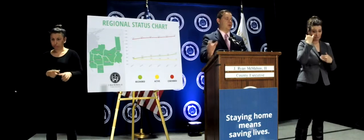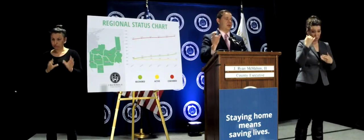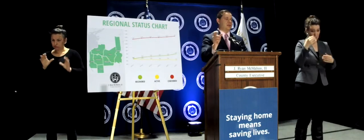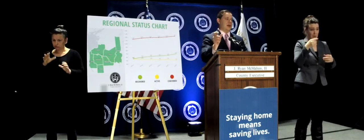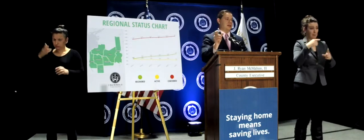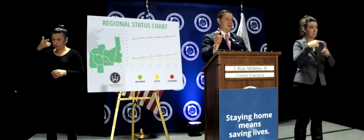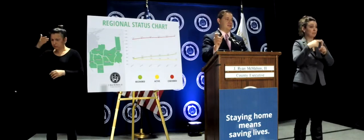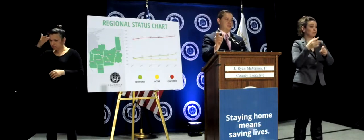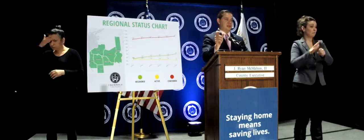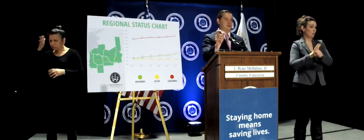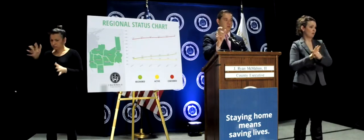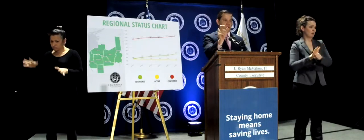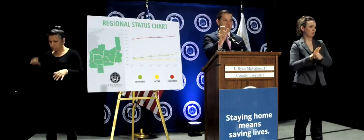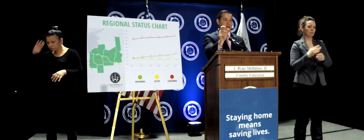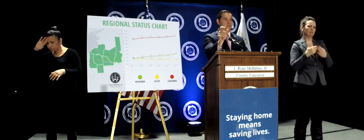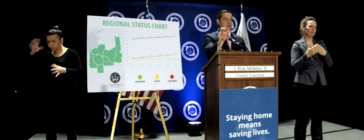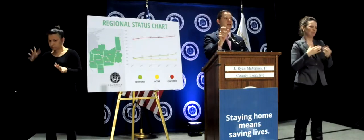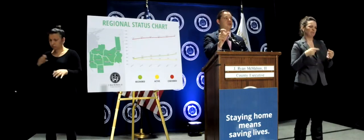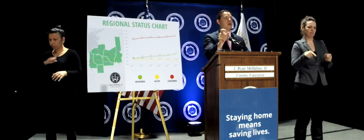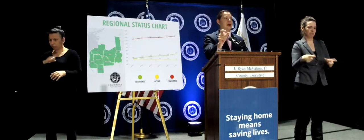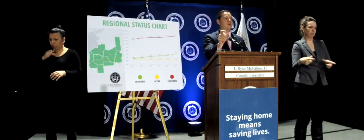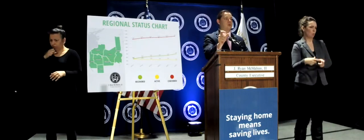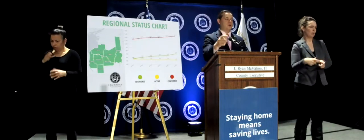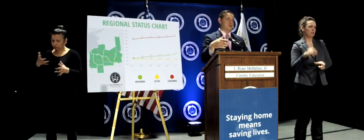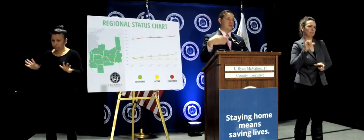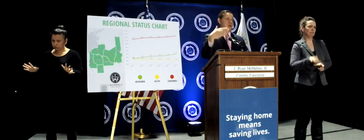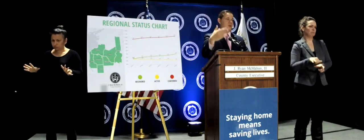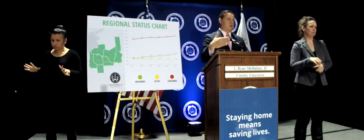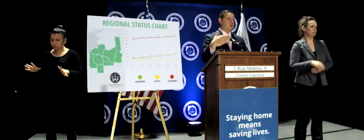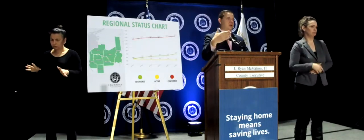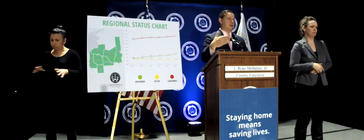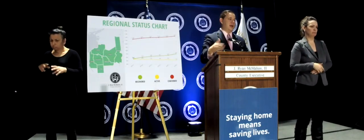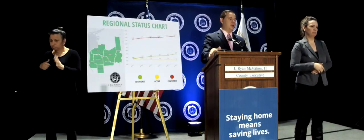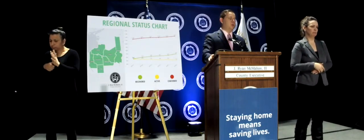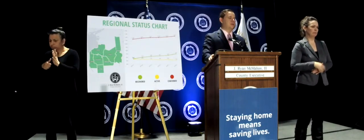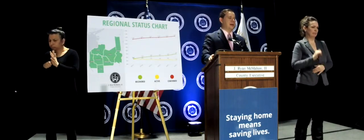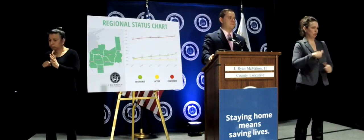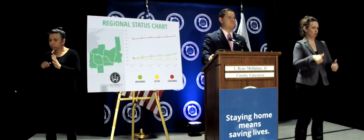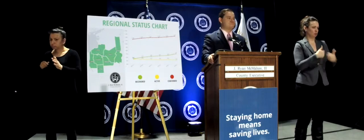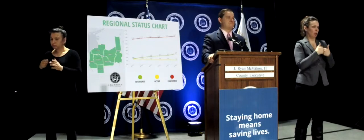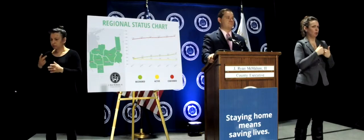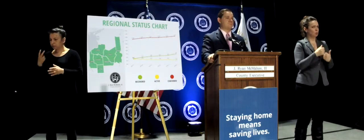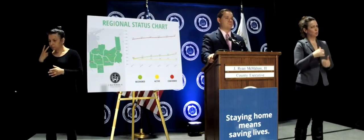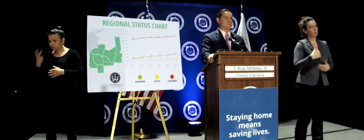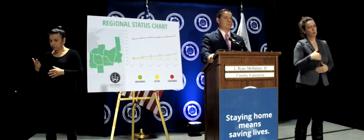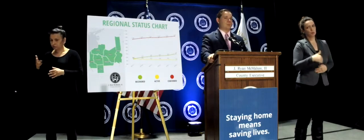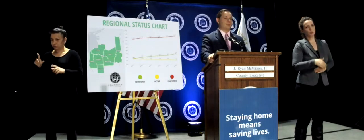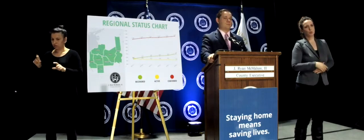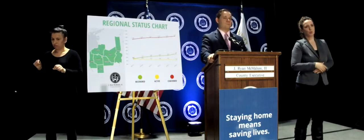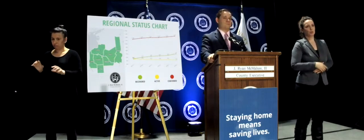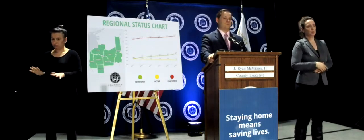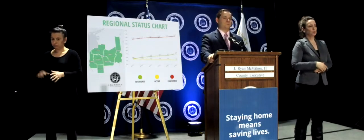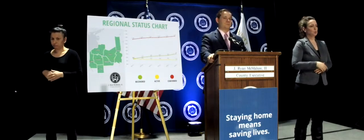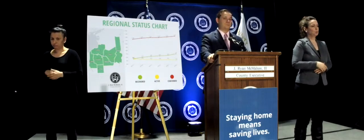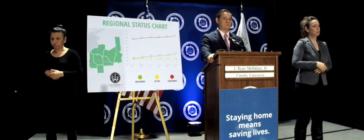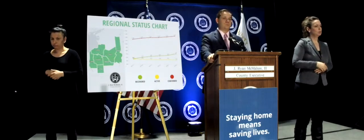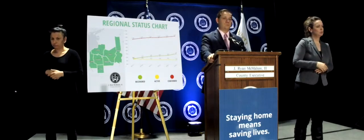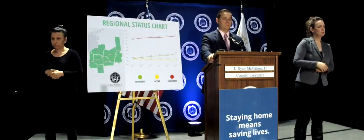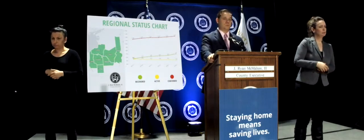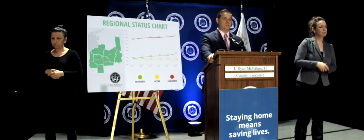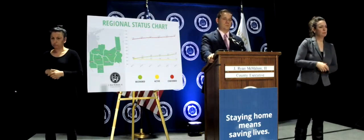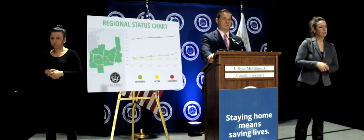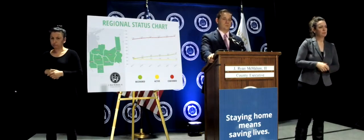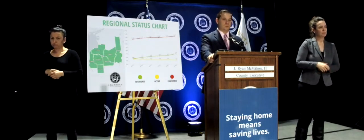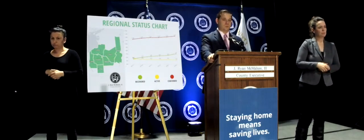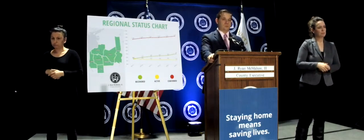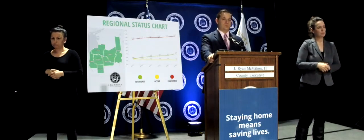We're looking at that. That's a real-time challenge right now for us, and we're looking at that in real time. So you're aware of a list of